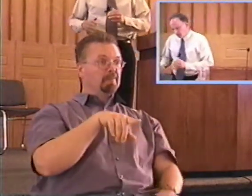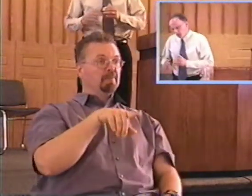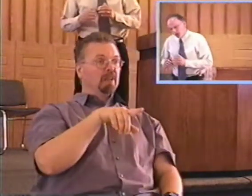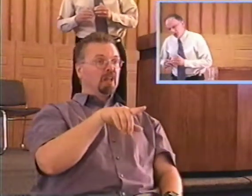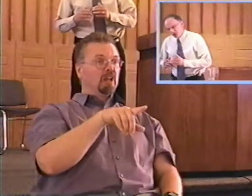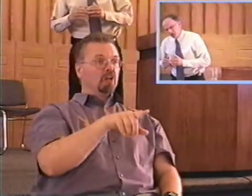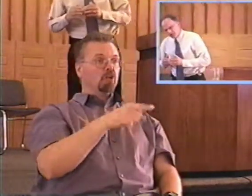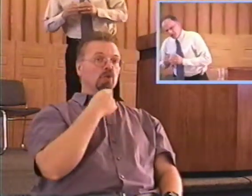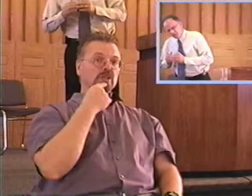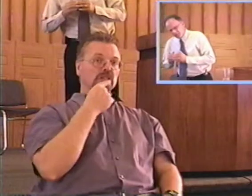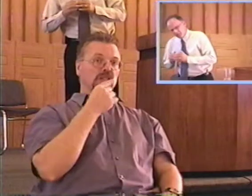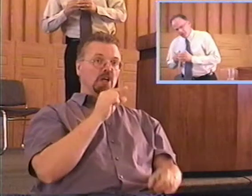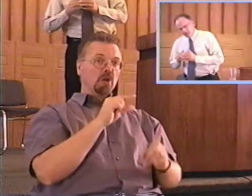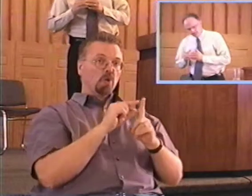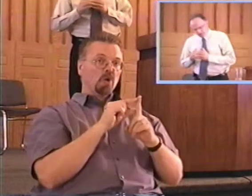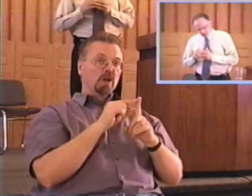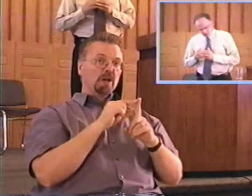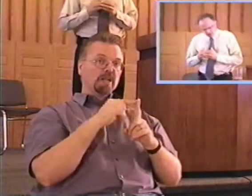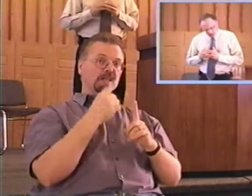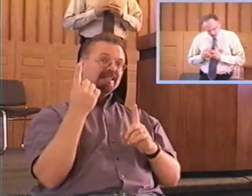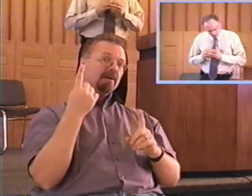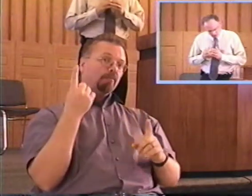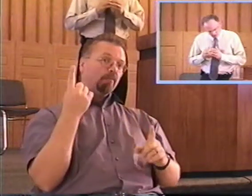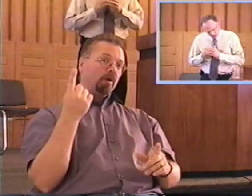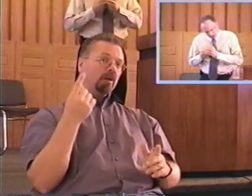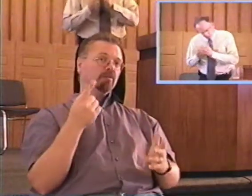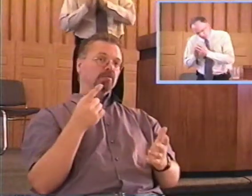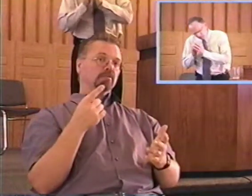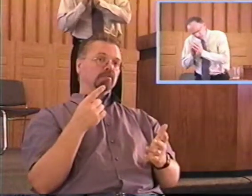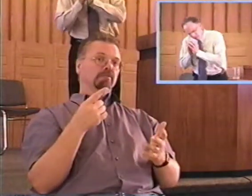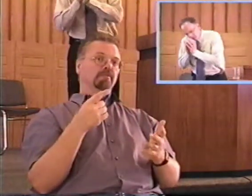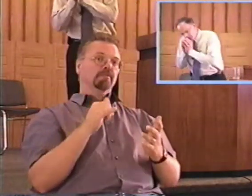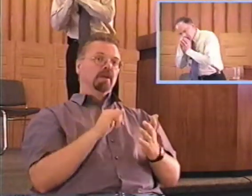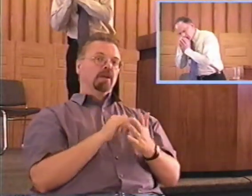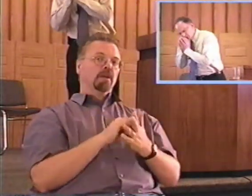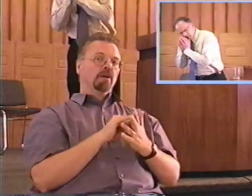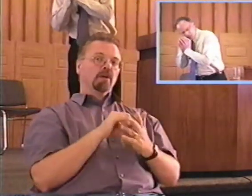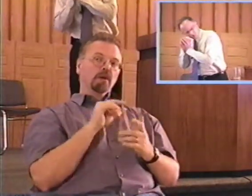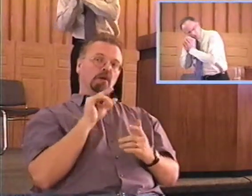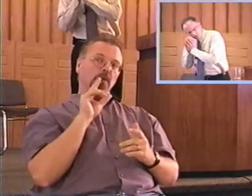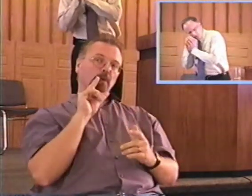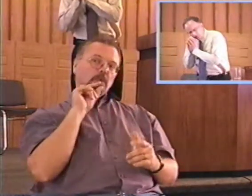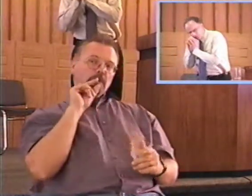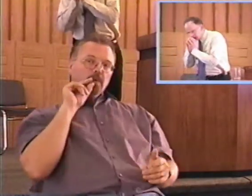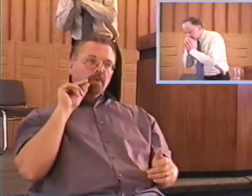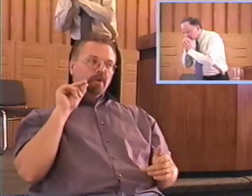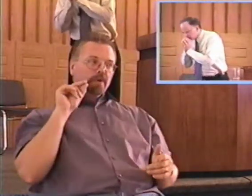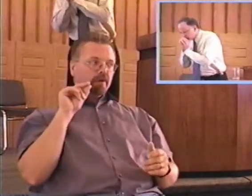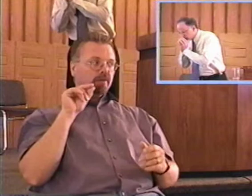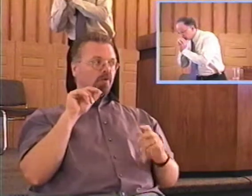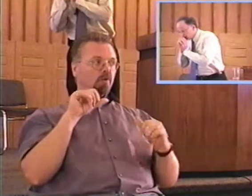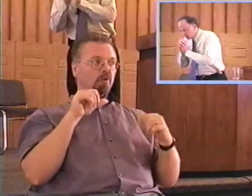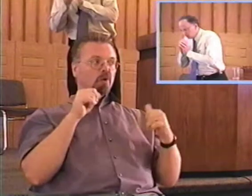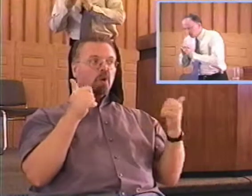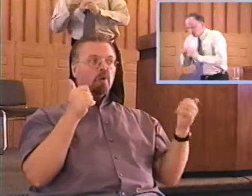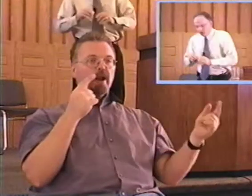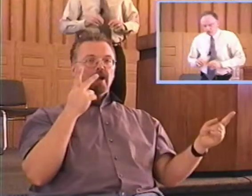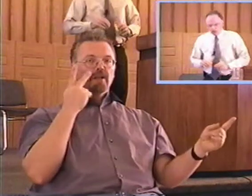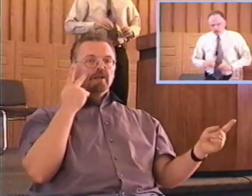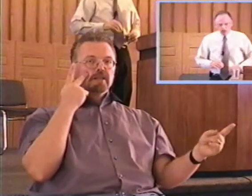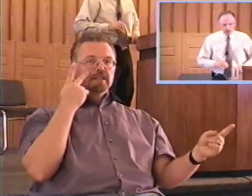you said a word to somebody and you kind of whispered in their ear so nobody could see,